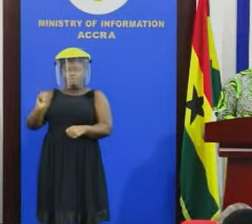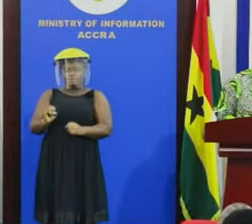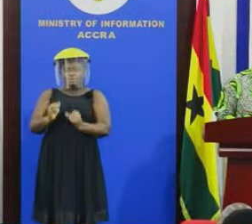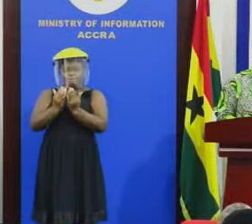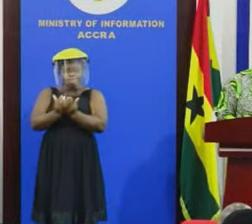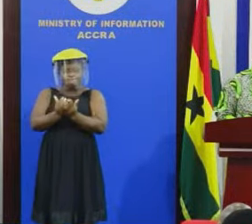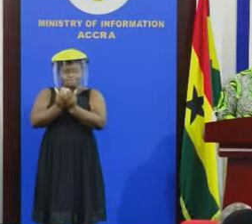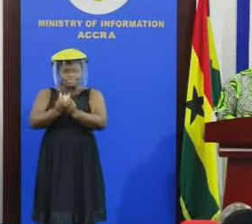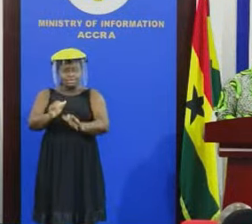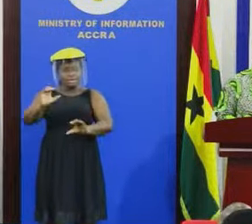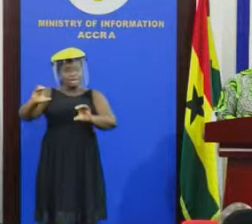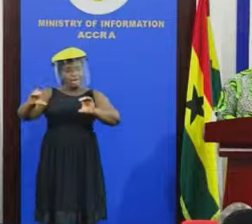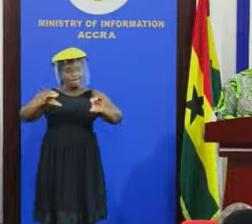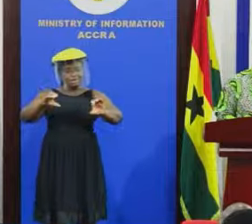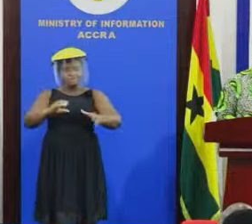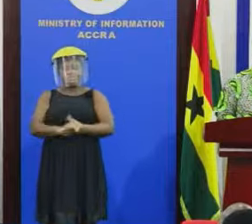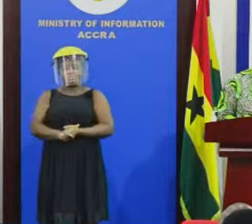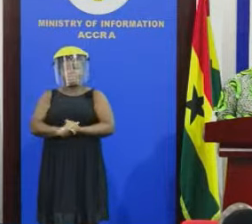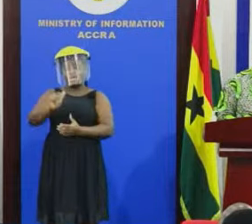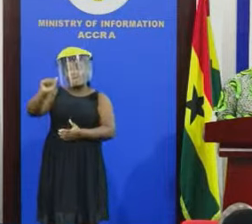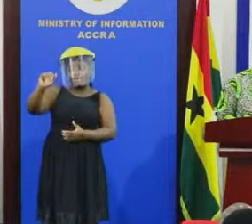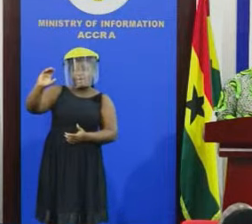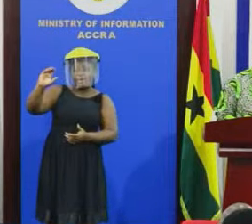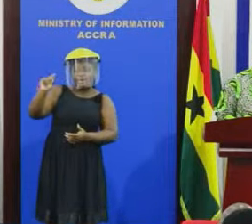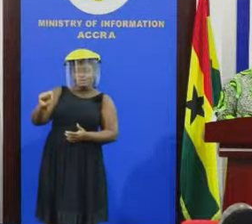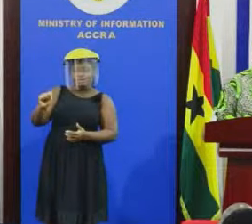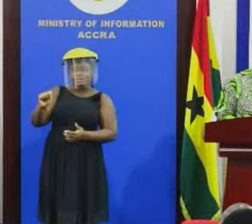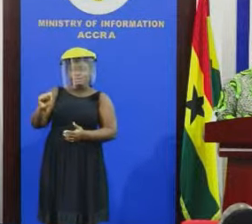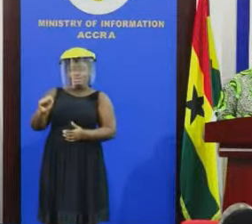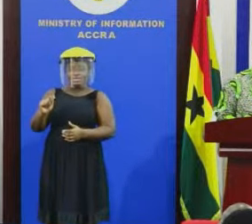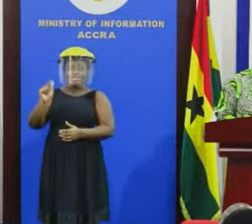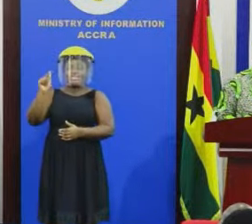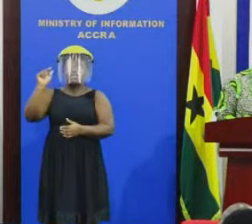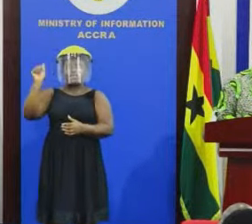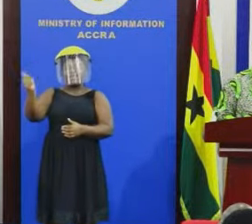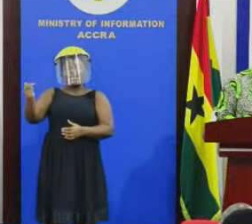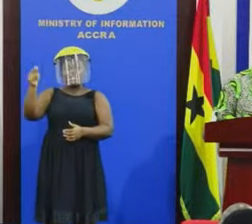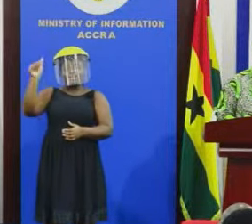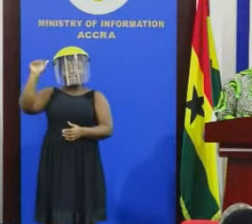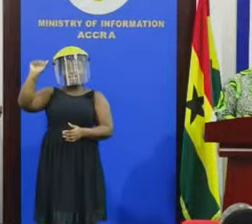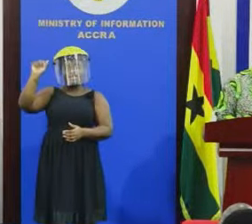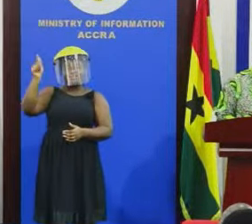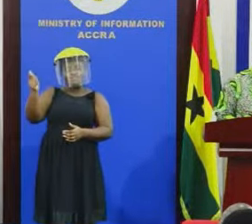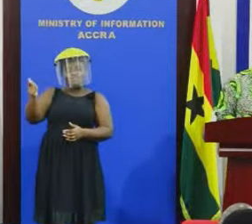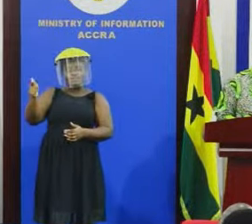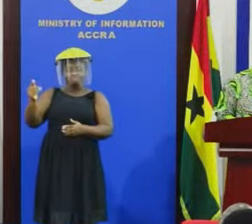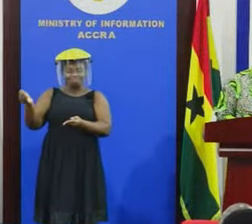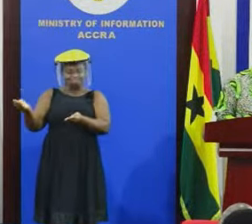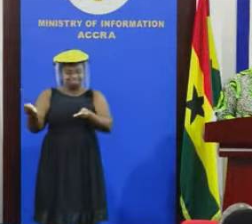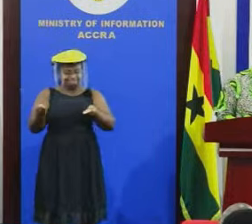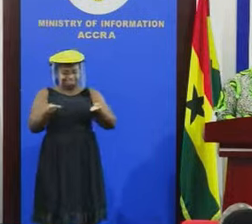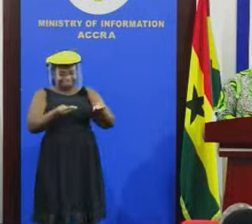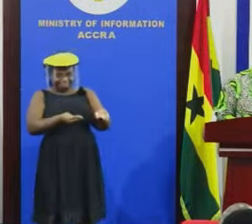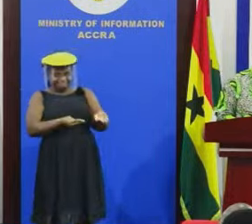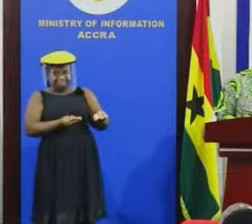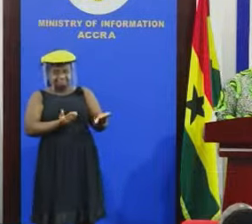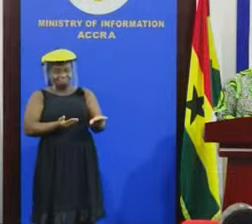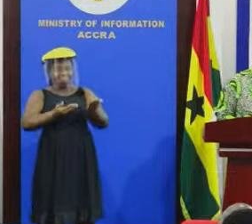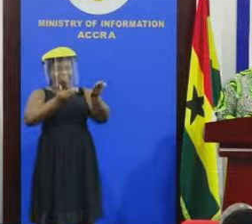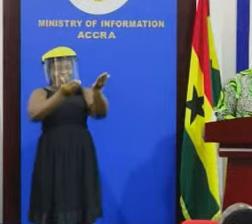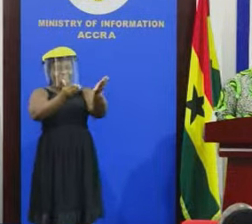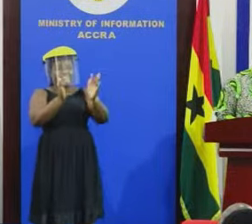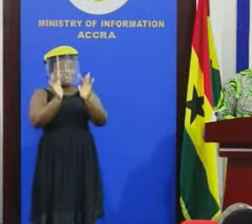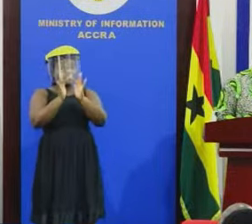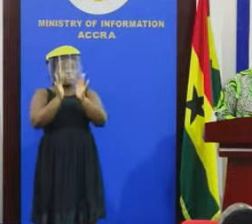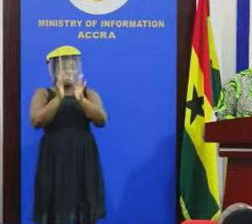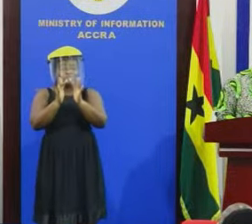Offences Act. And the AG's department has brought something which we have presented, a draft which we have presented to the